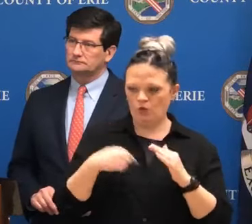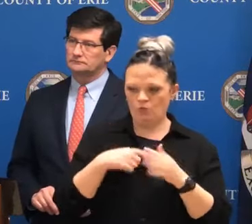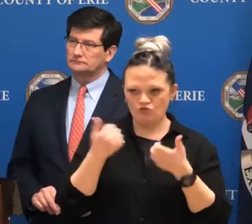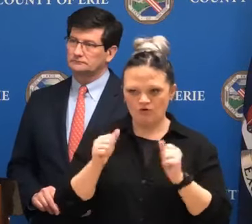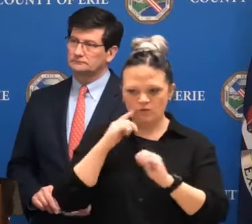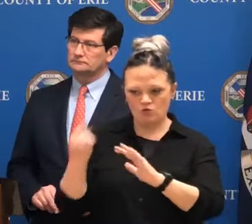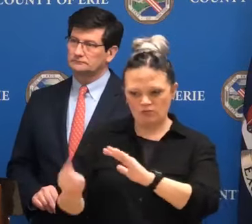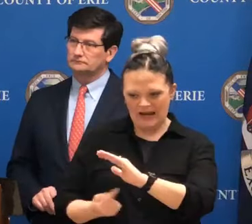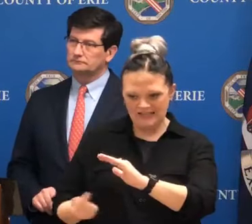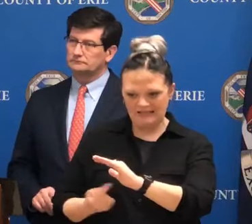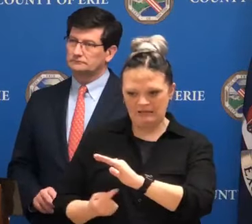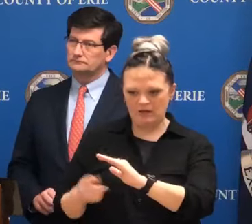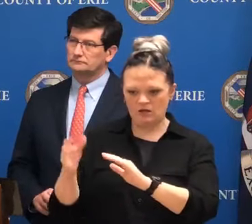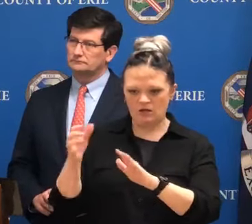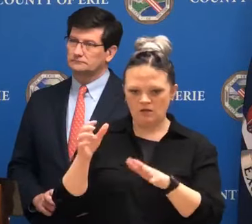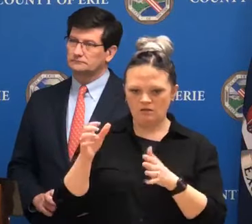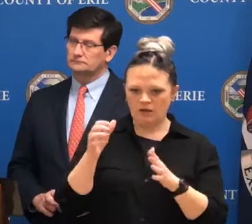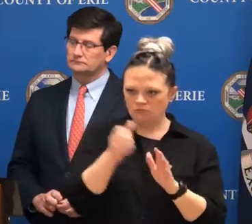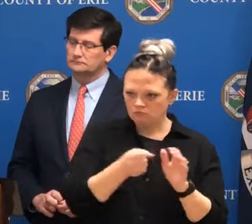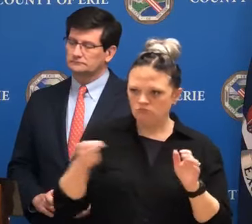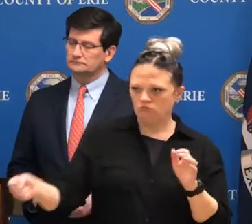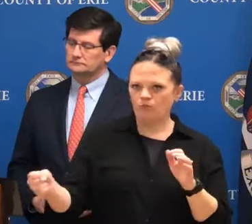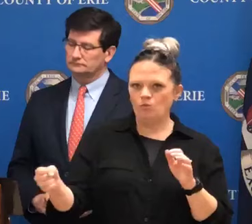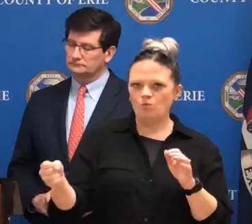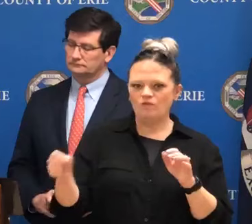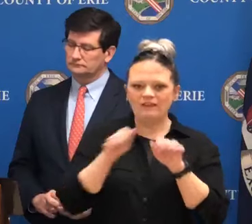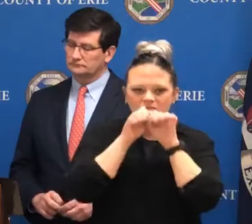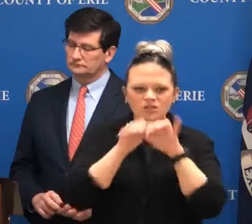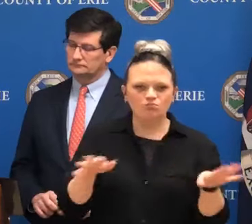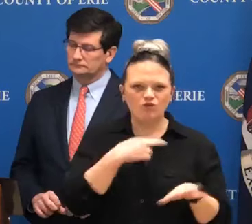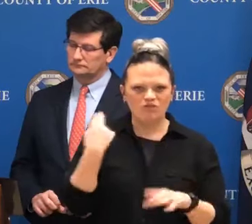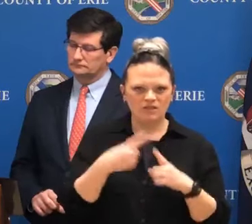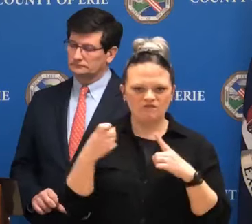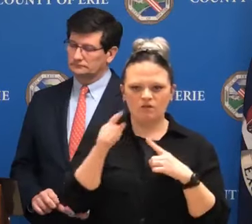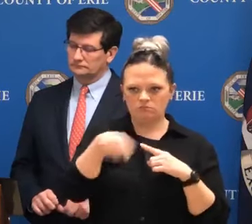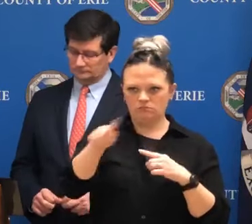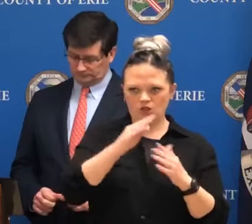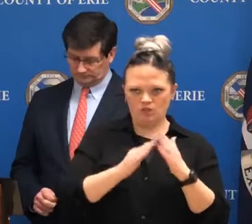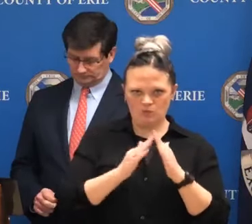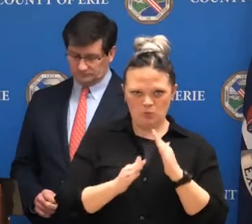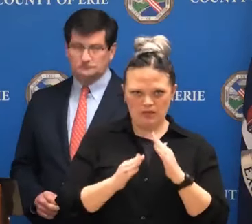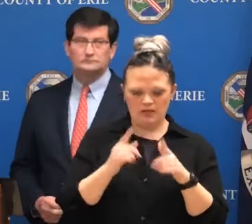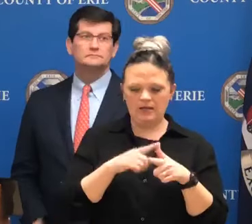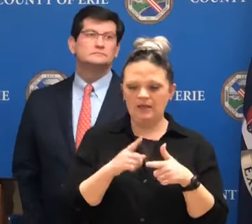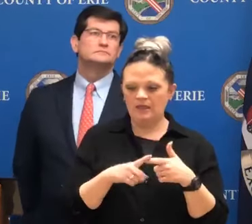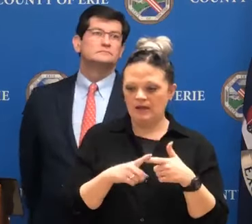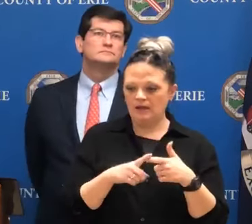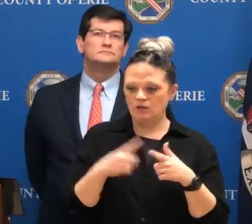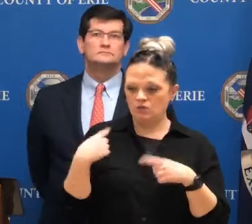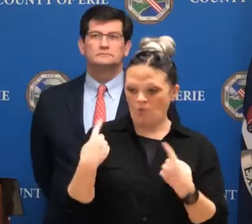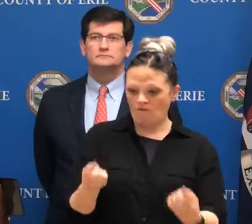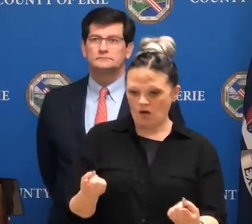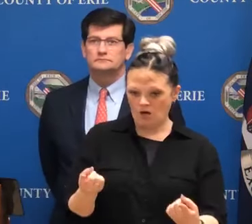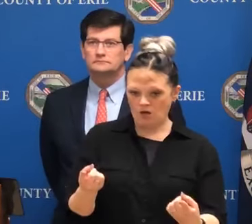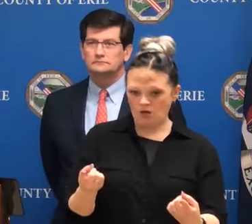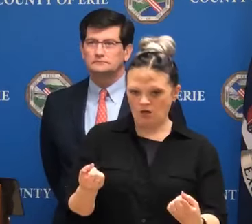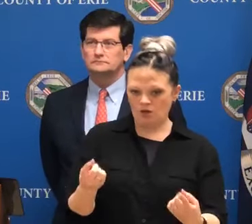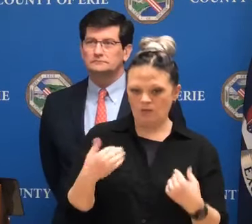isolate them and remove that transmission risk from the rest of the community. And then we are, so far we